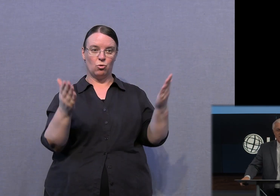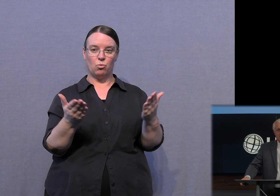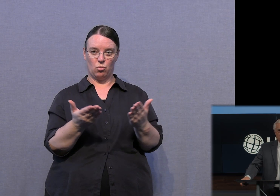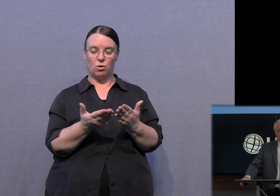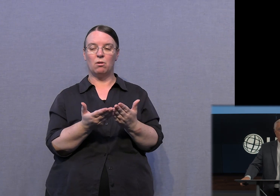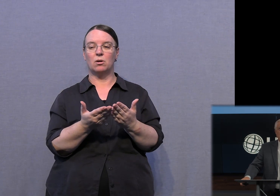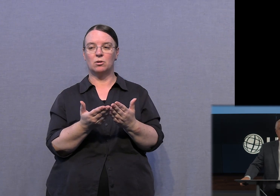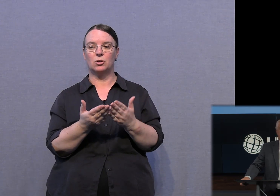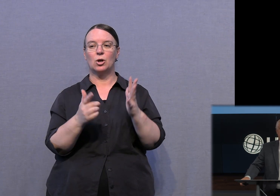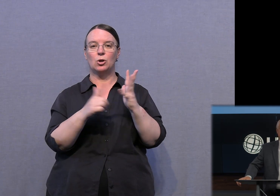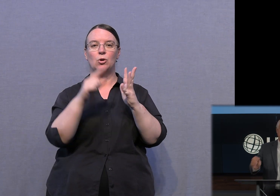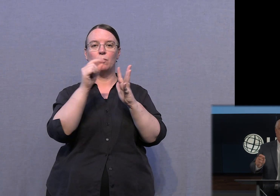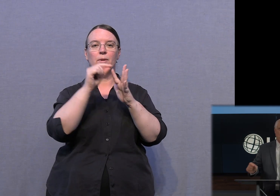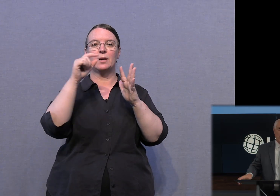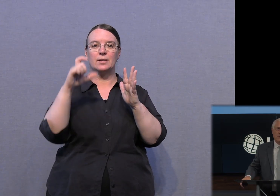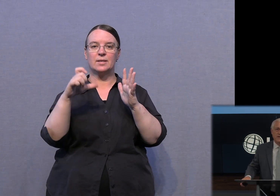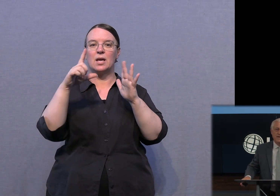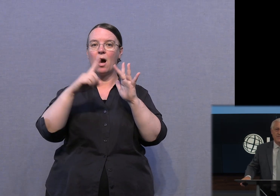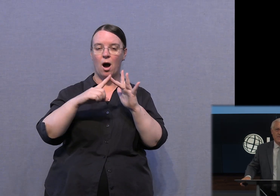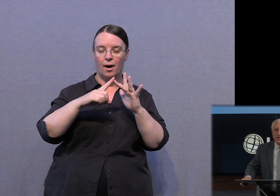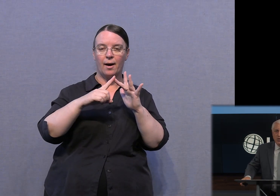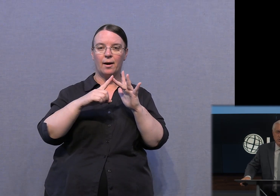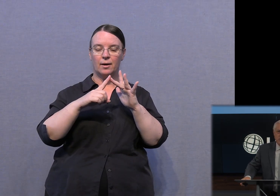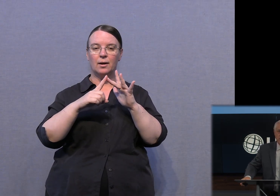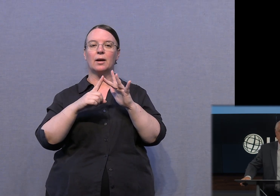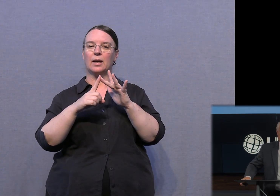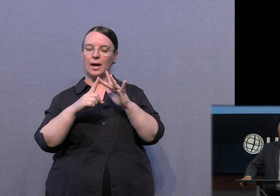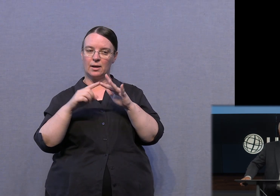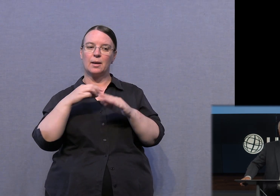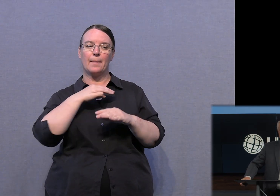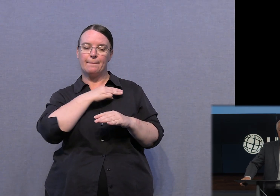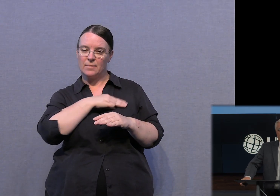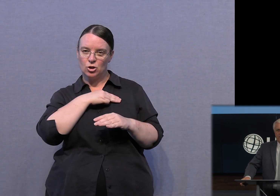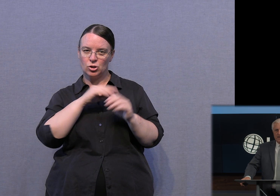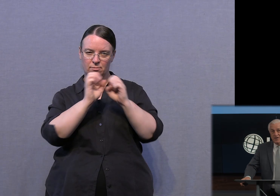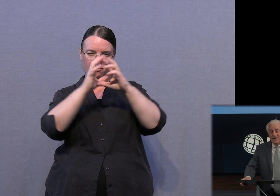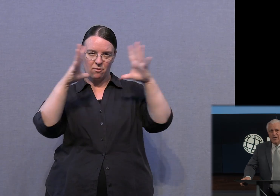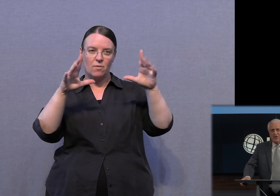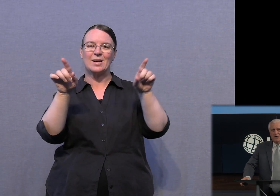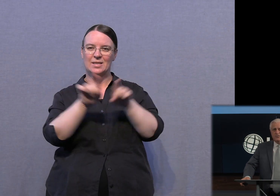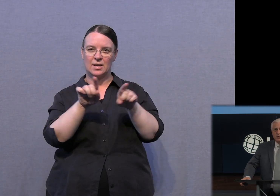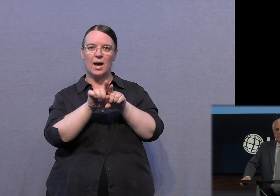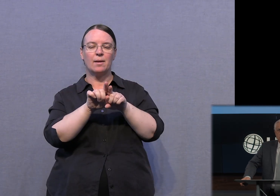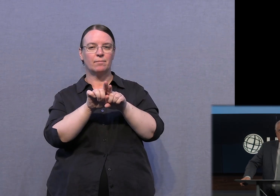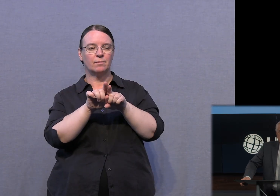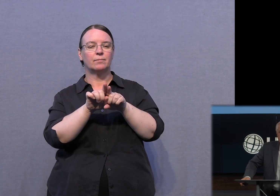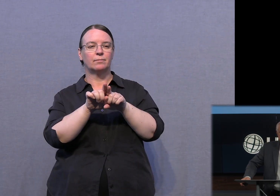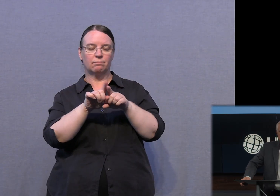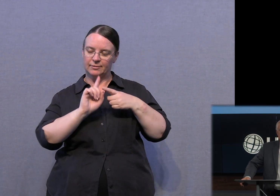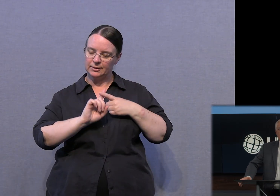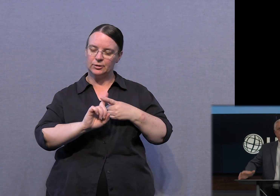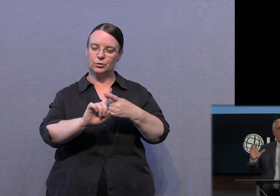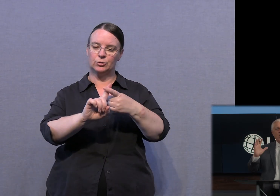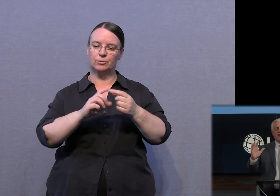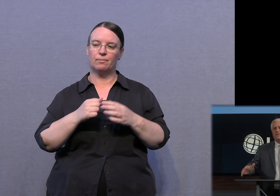mission of the whole gospel to the whole world by the whole church. And I'm so thankful that the United Pentecostal Church of Australia has